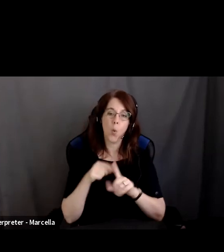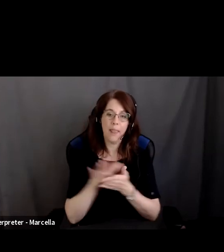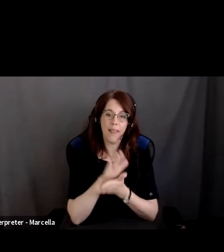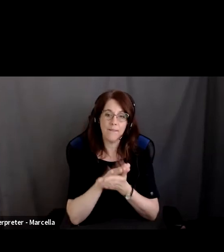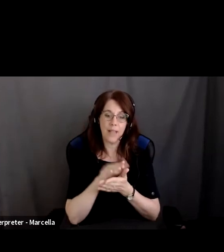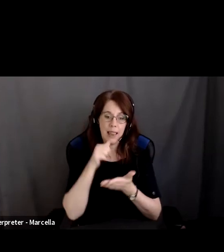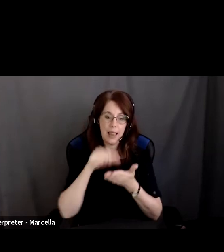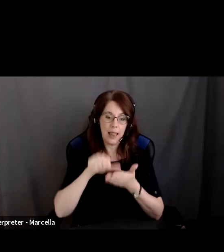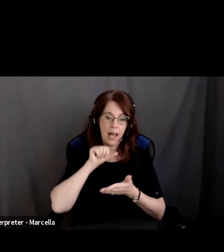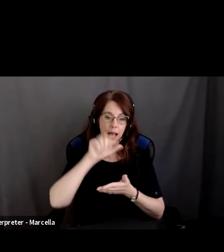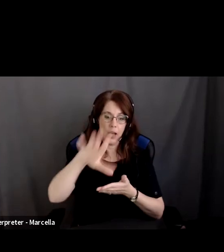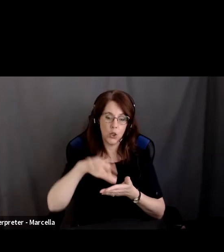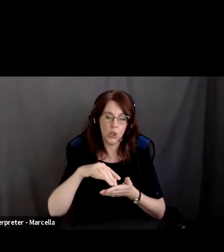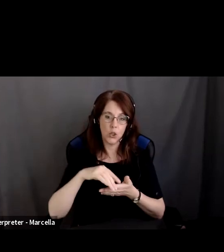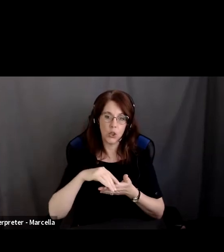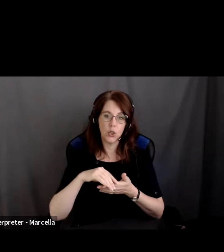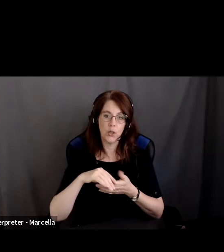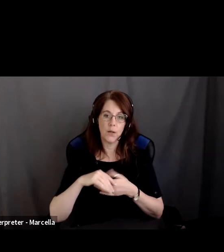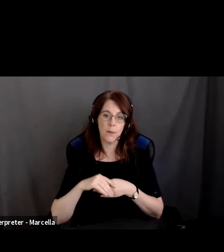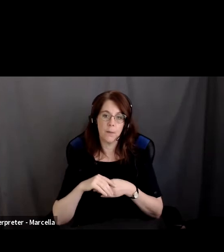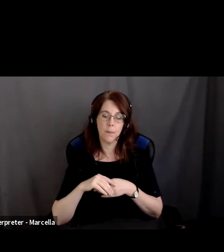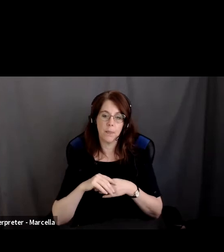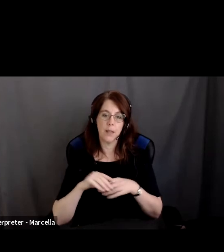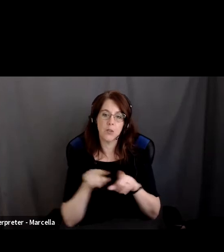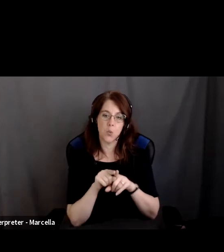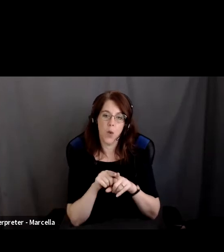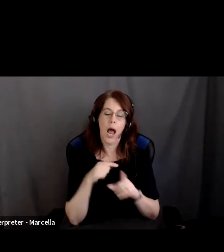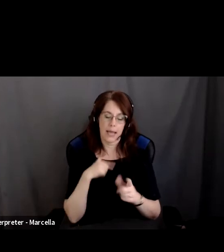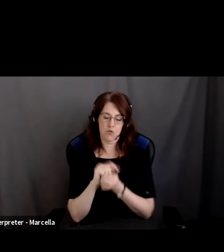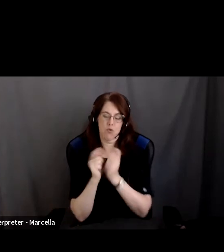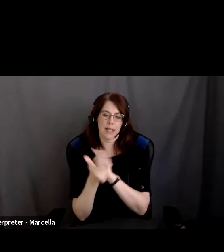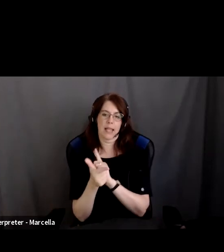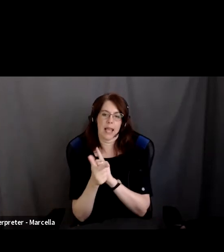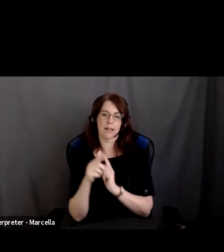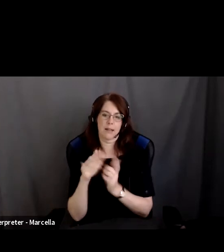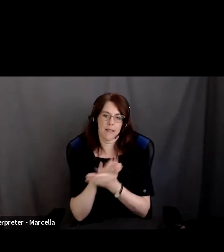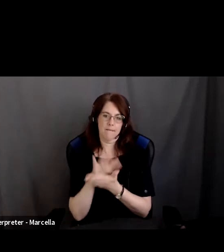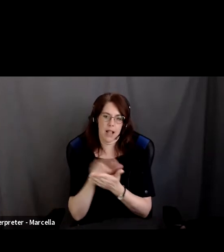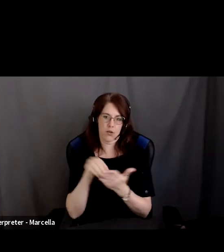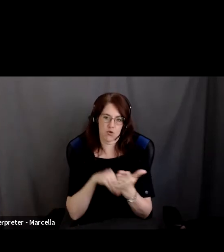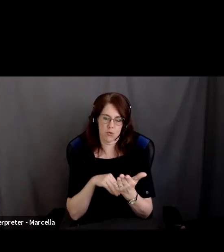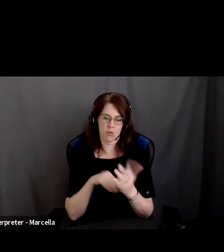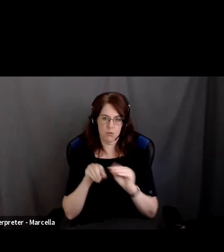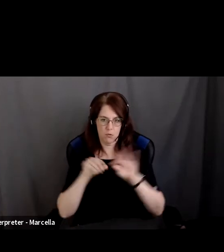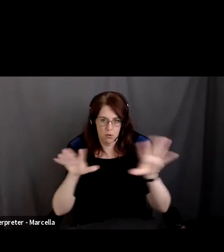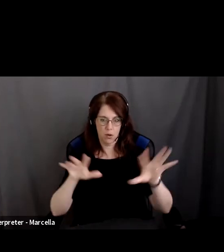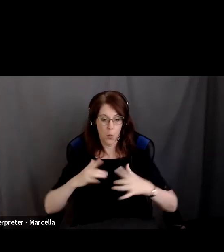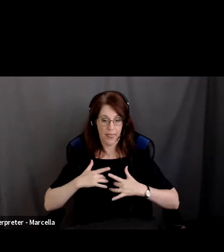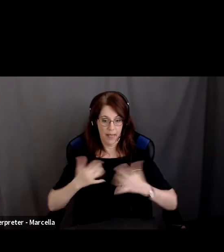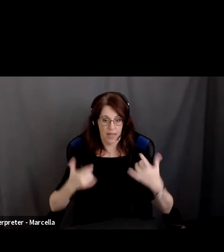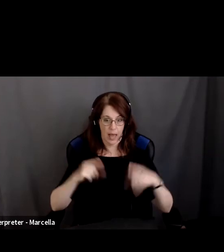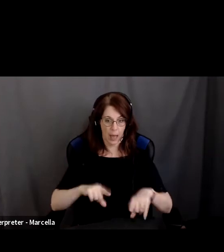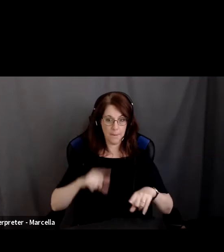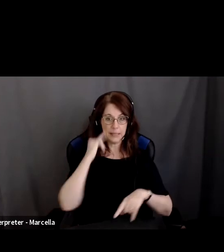I can translate the flyers as well. And when the event happens, and if there